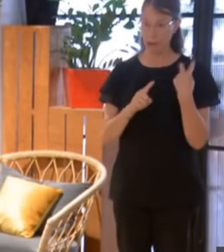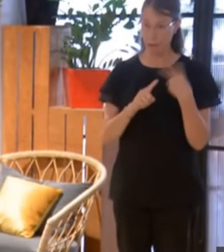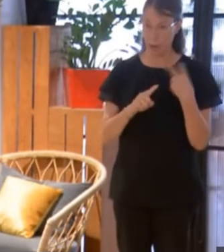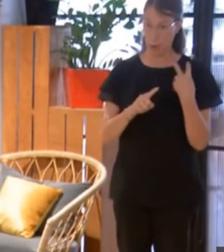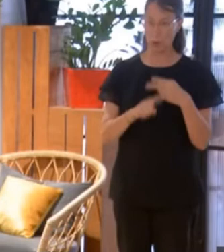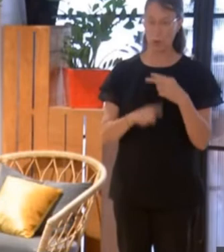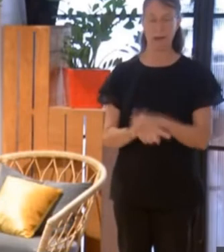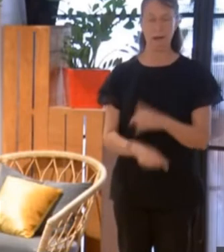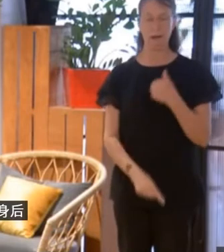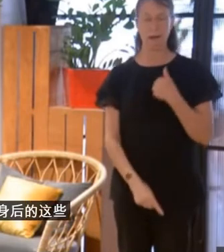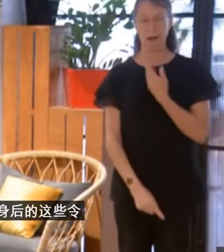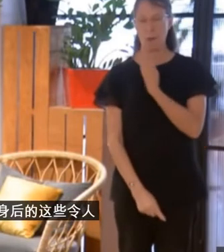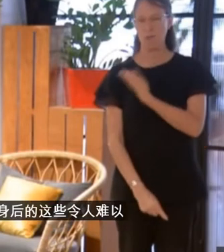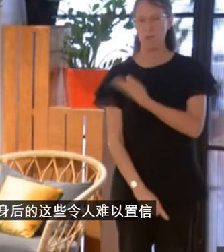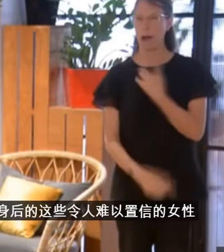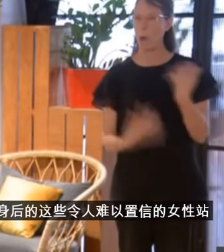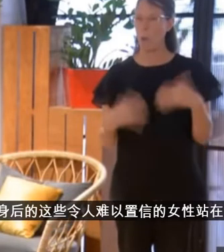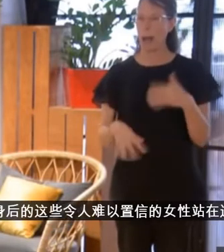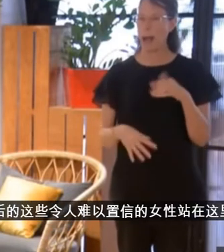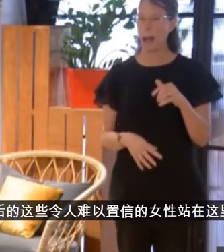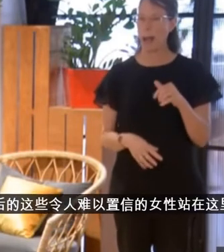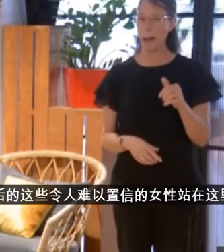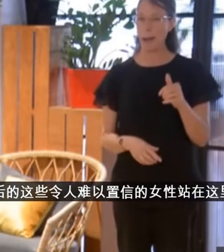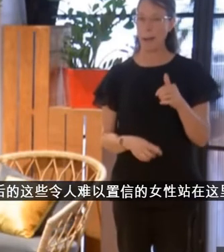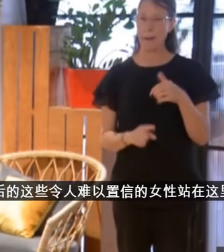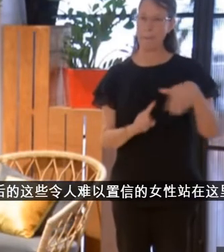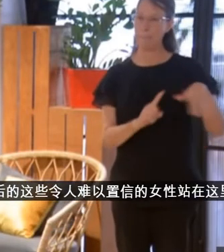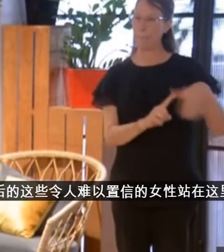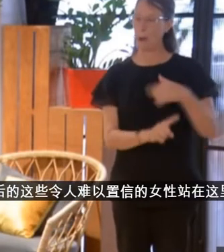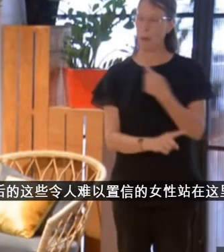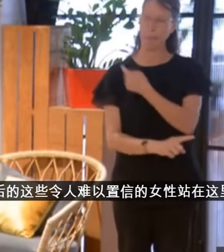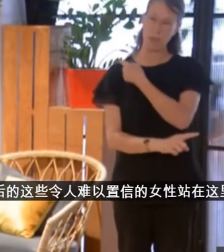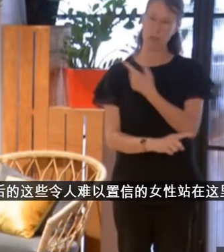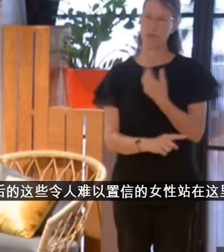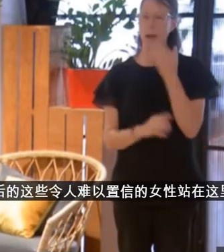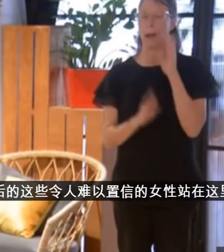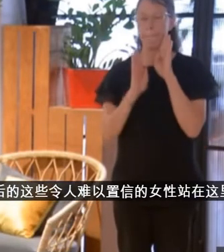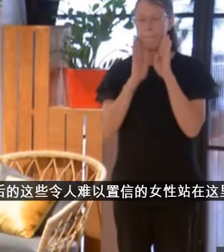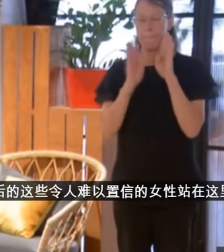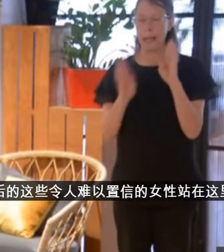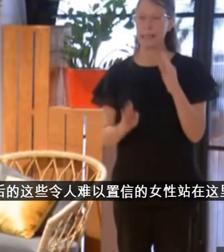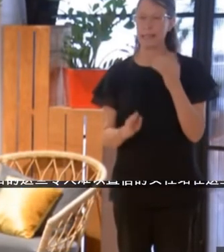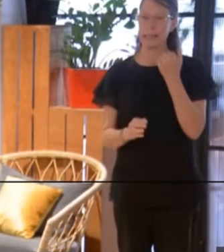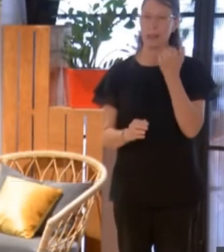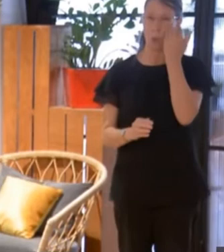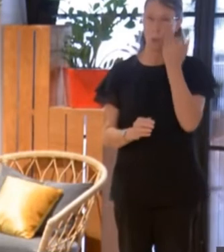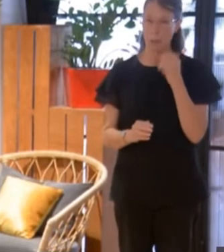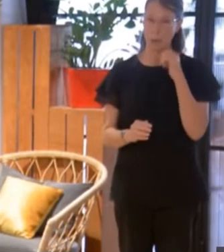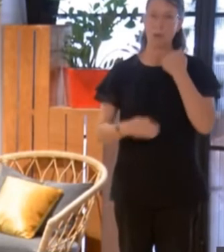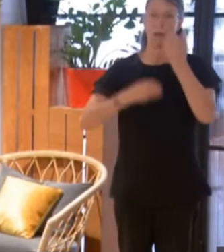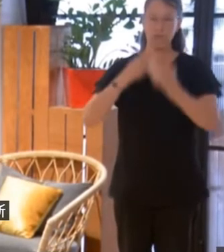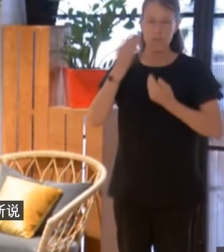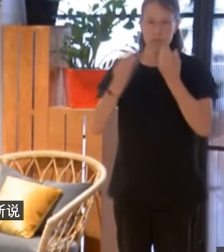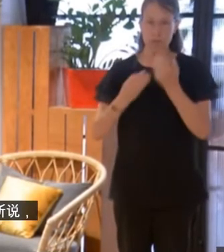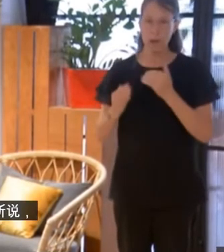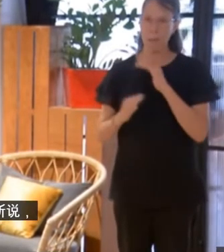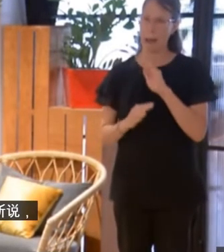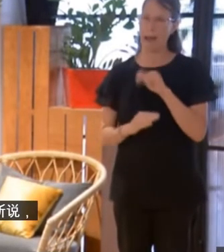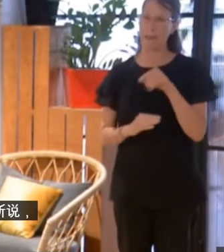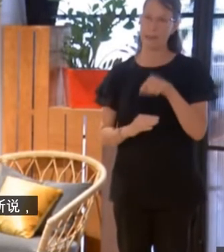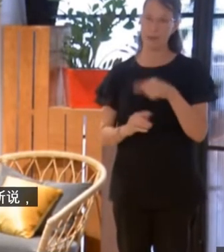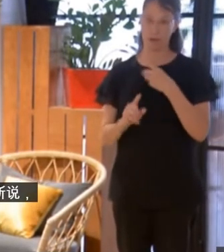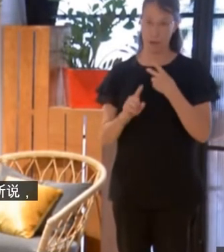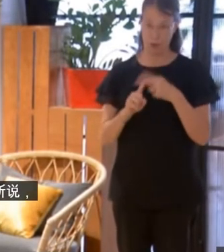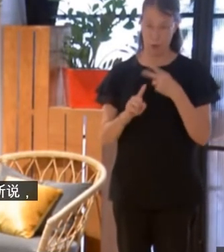to stand here with these incredible women behind me in Sam and Pascal, who will speak to you later, about this review. And as the Premier